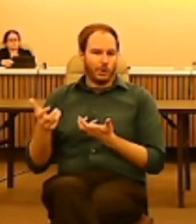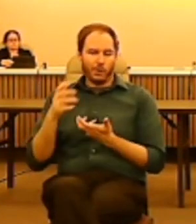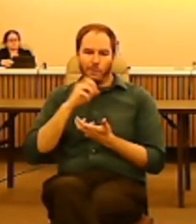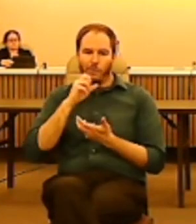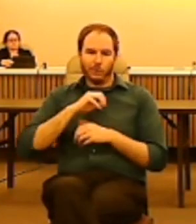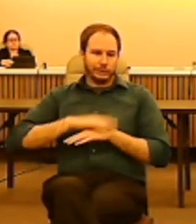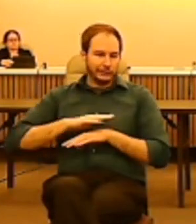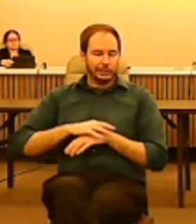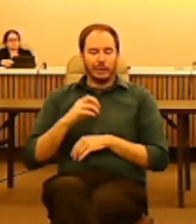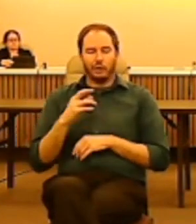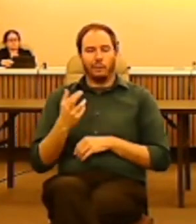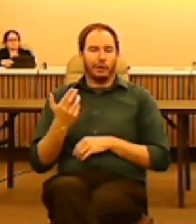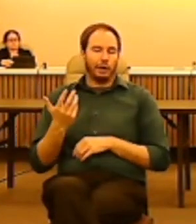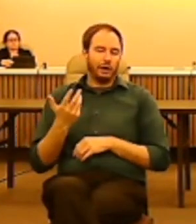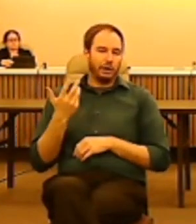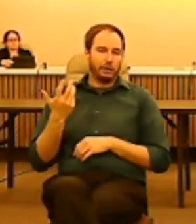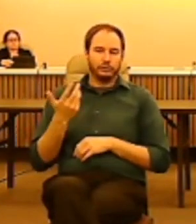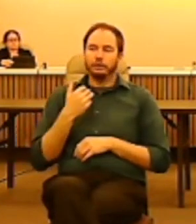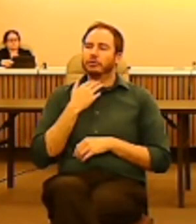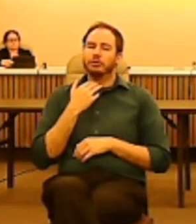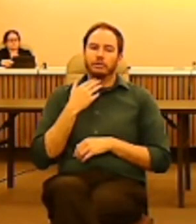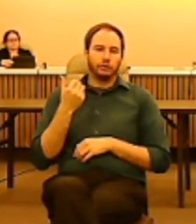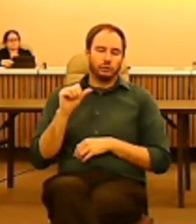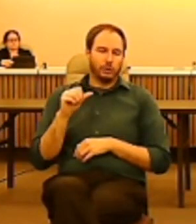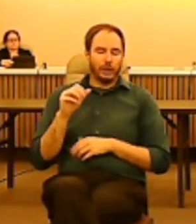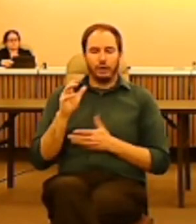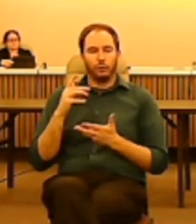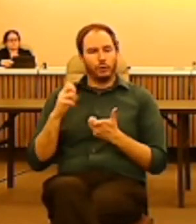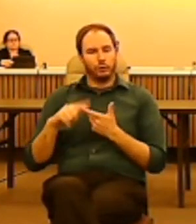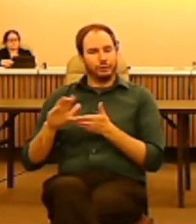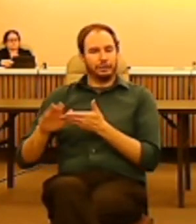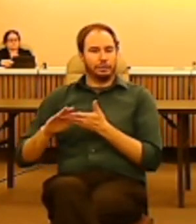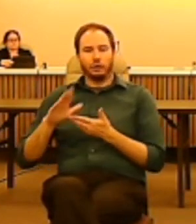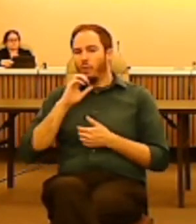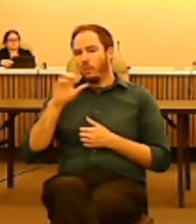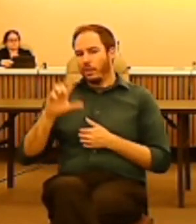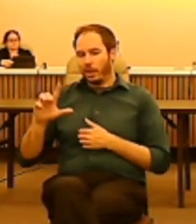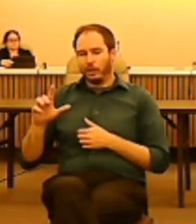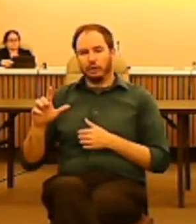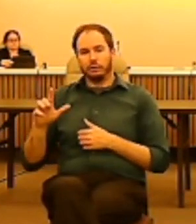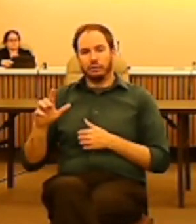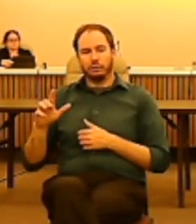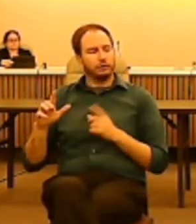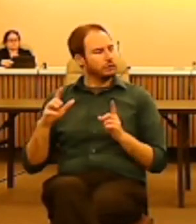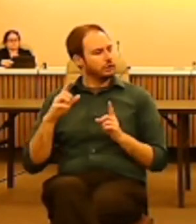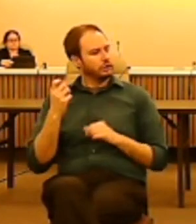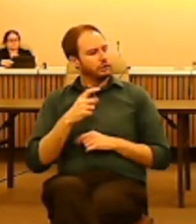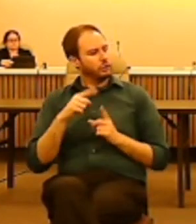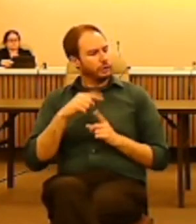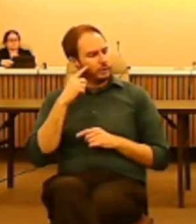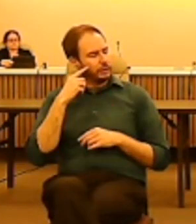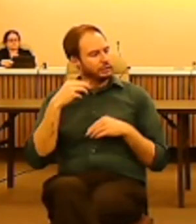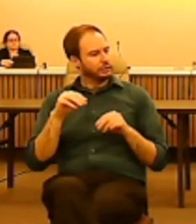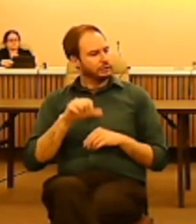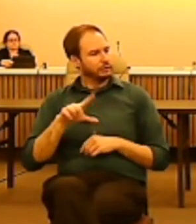old desks, or, you know, we're working to clean the old library out. When do you think that sale would